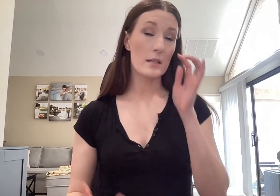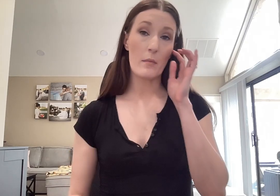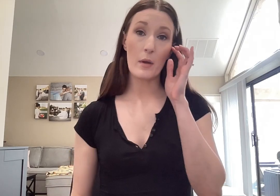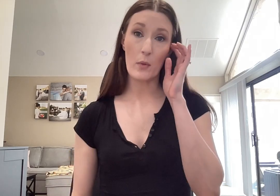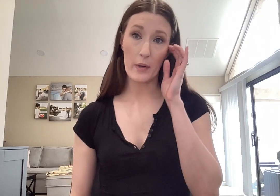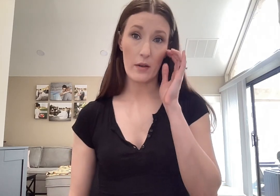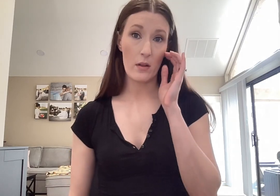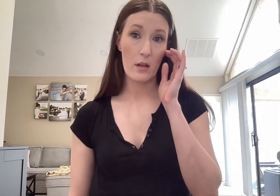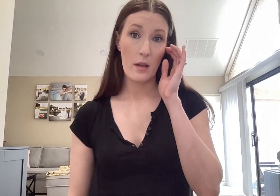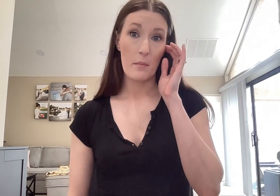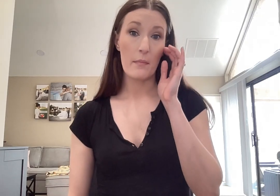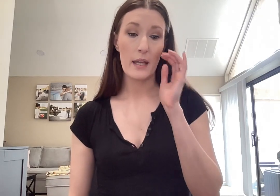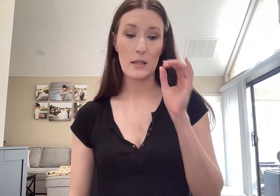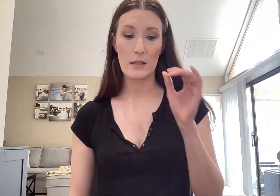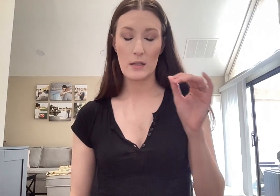Stomach boil means